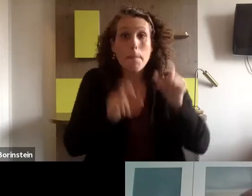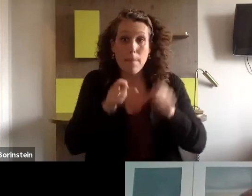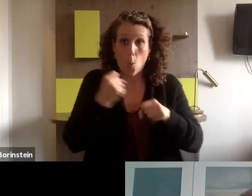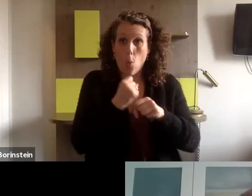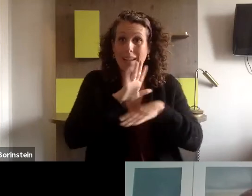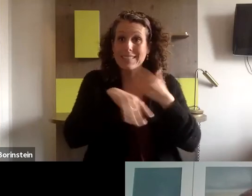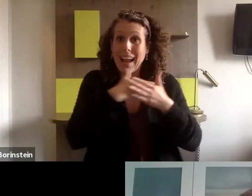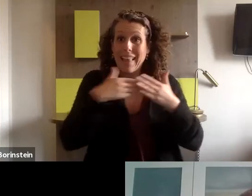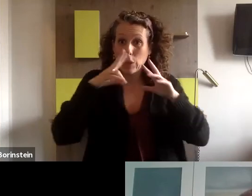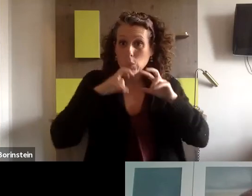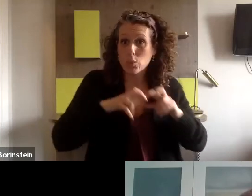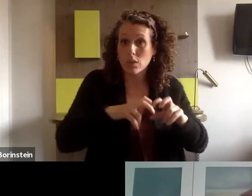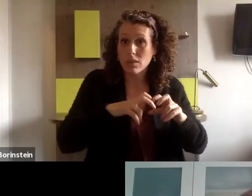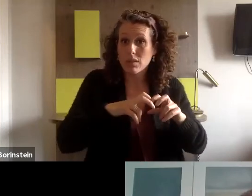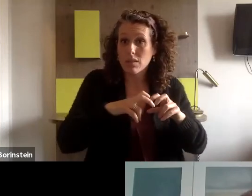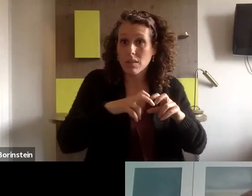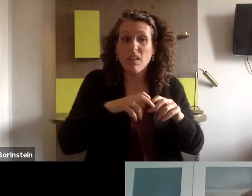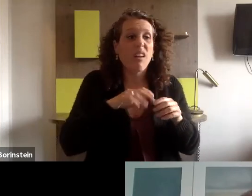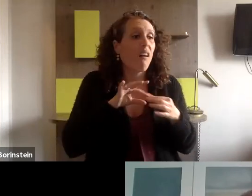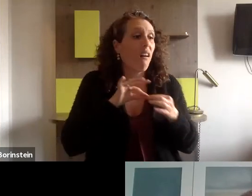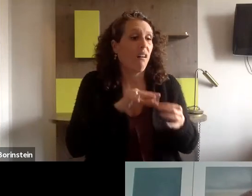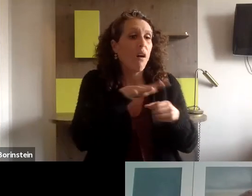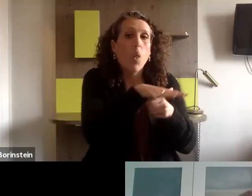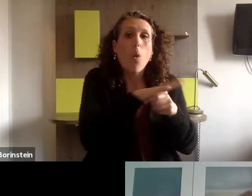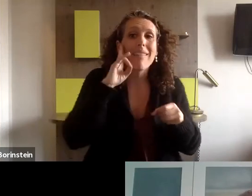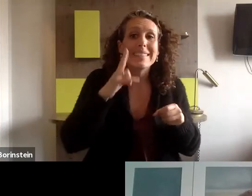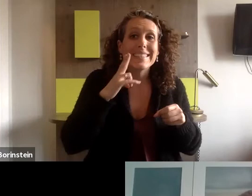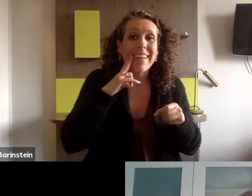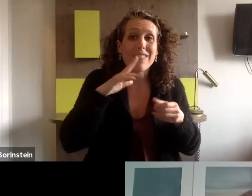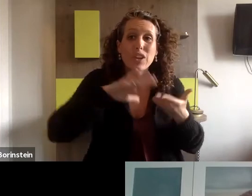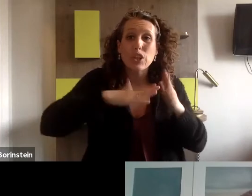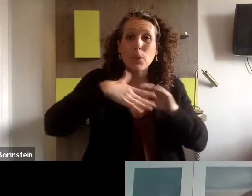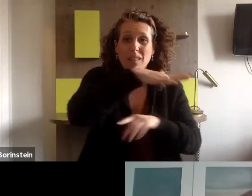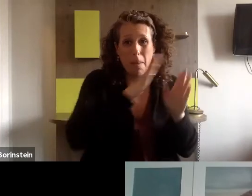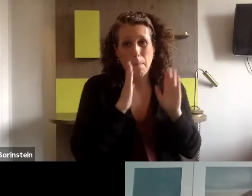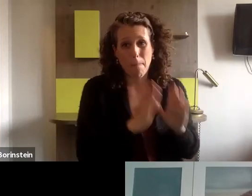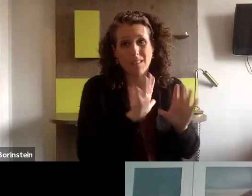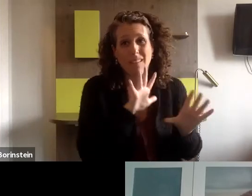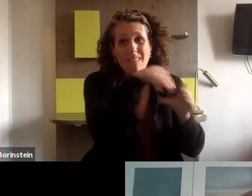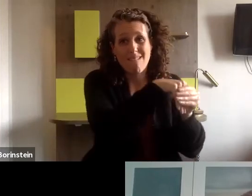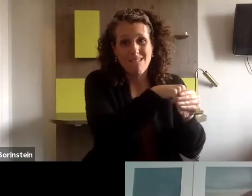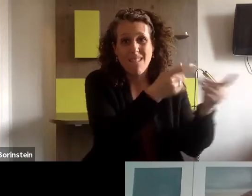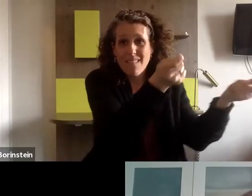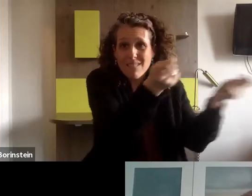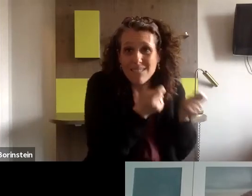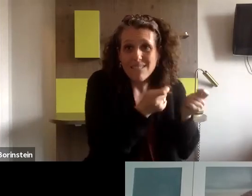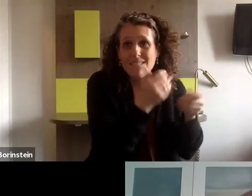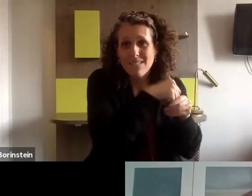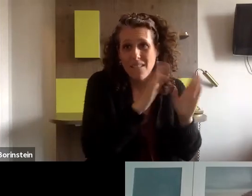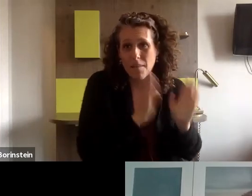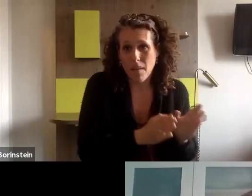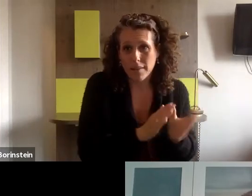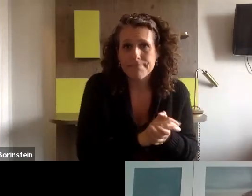assessment work with members of your local deaf community to involve the deaf community. And I really would like to